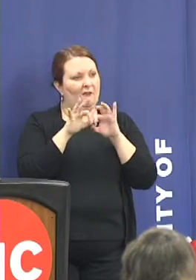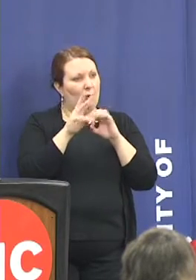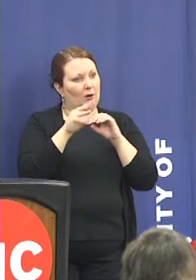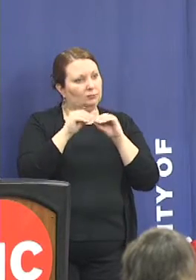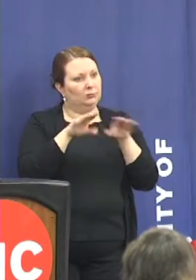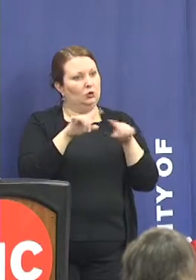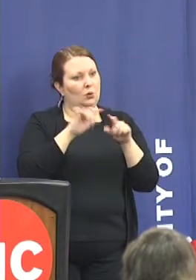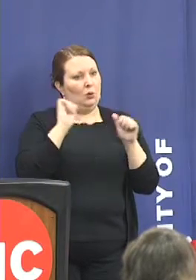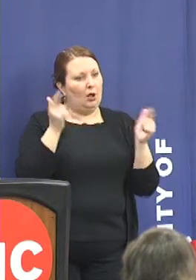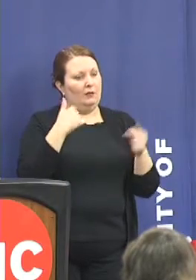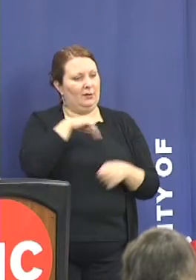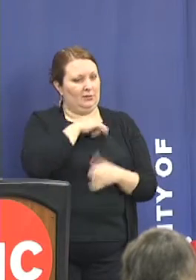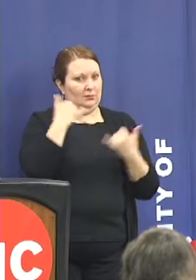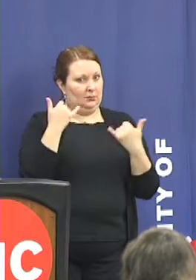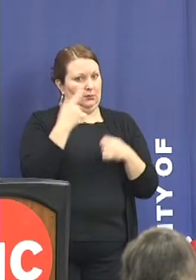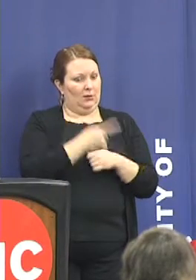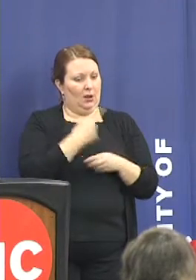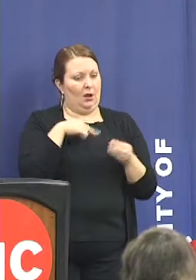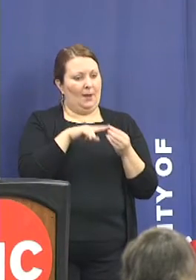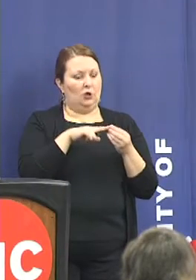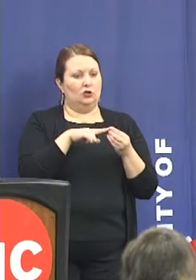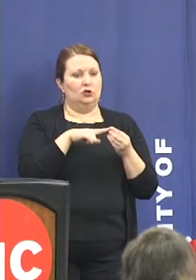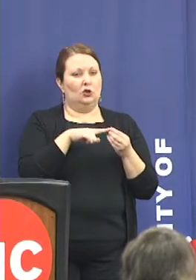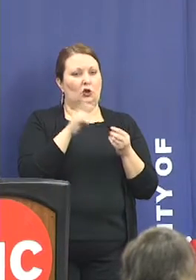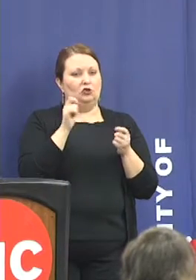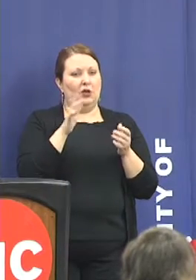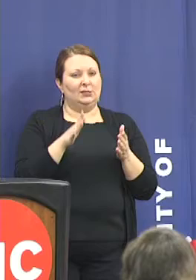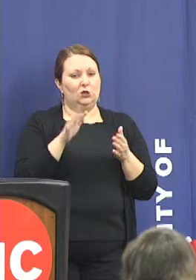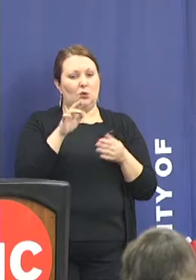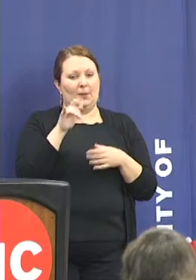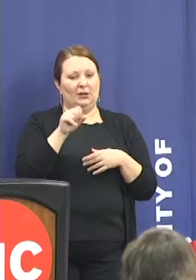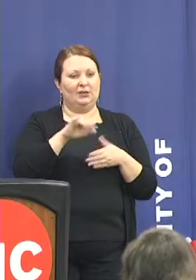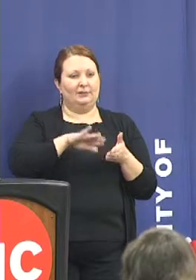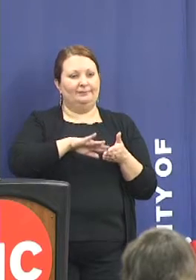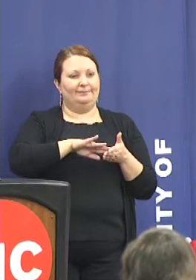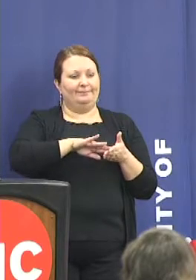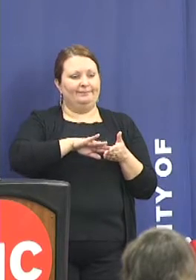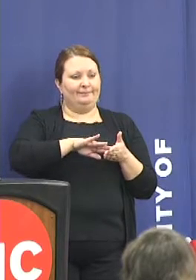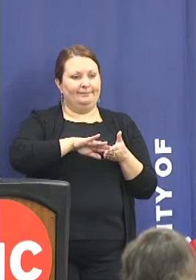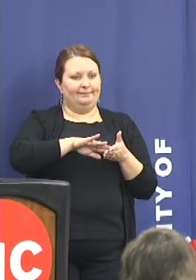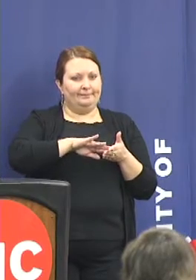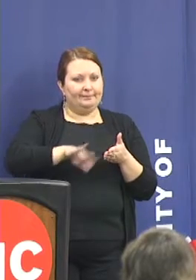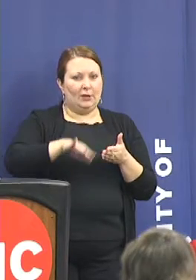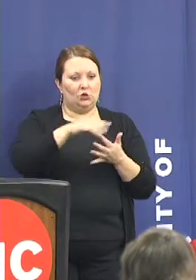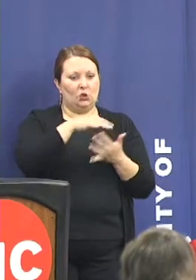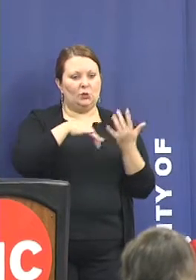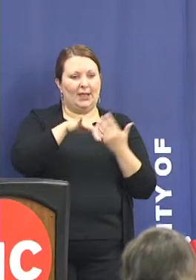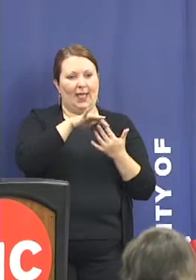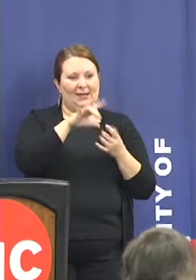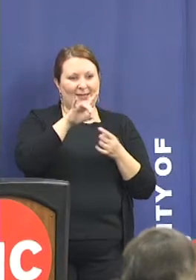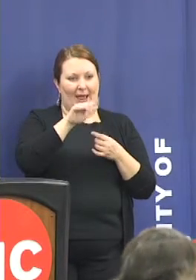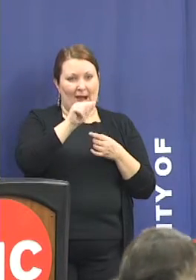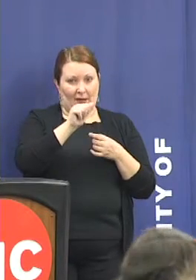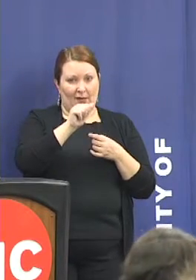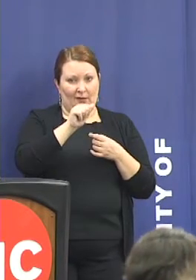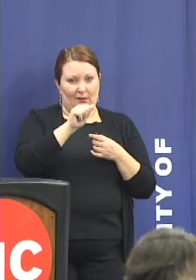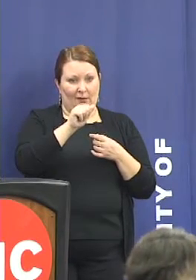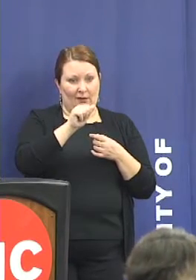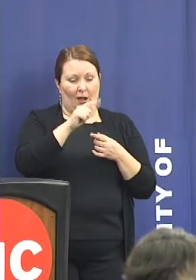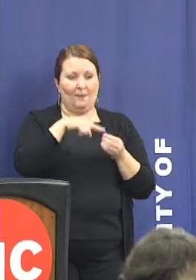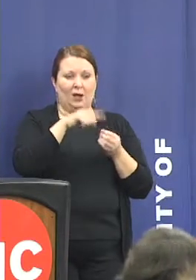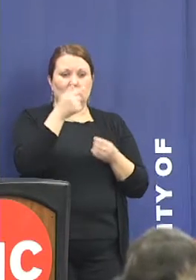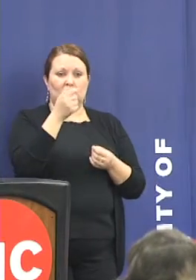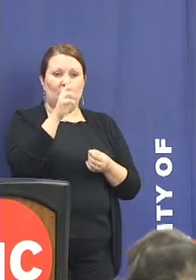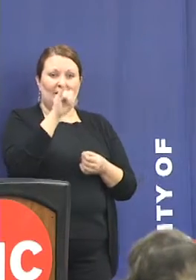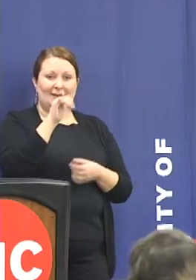all of us today about Justice Roberts' recent dismissal of the sociological data on